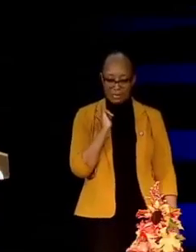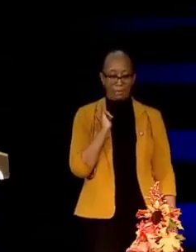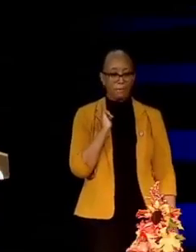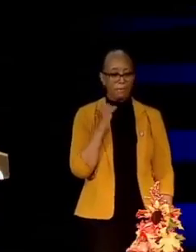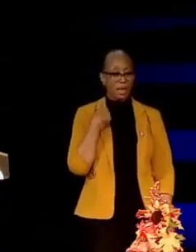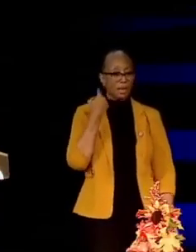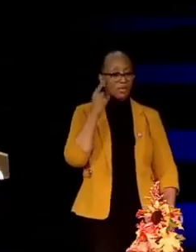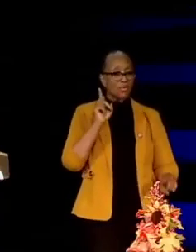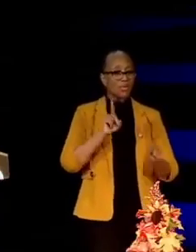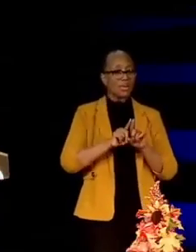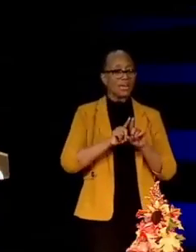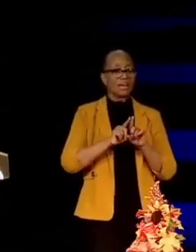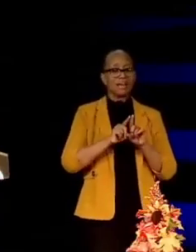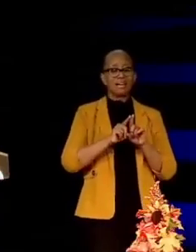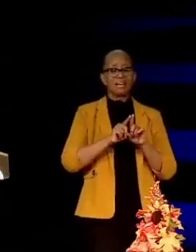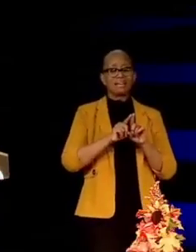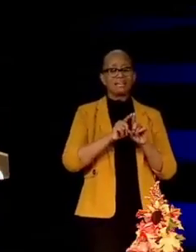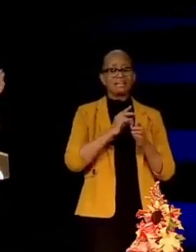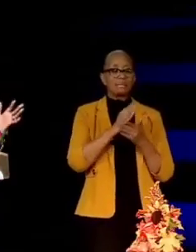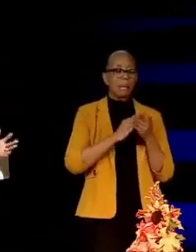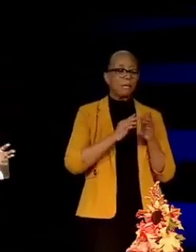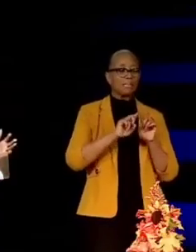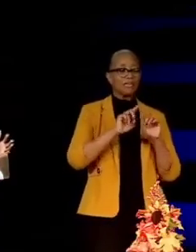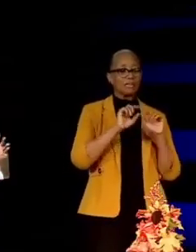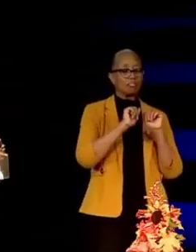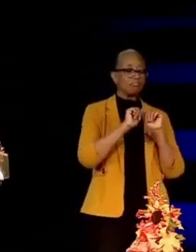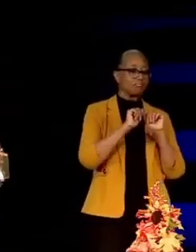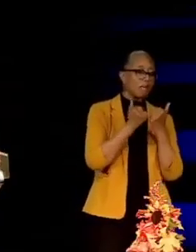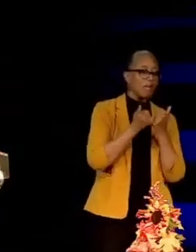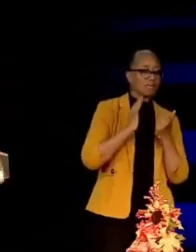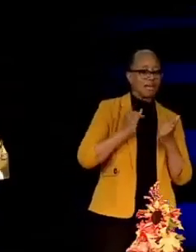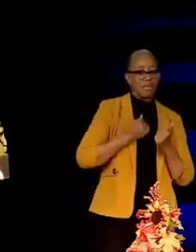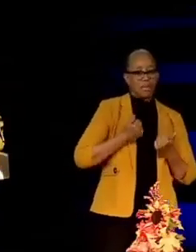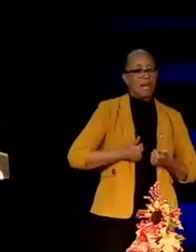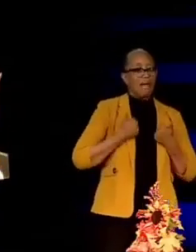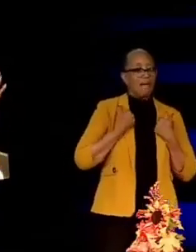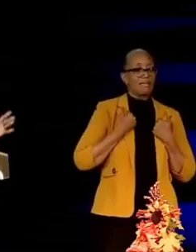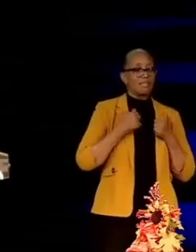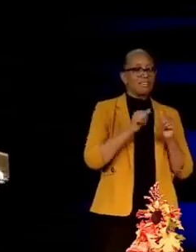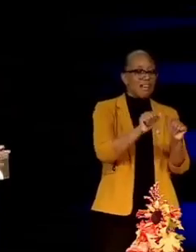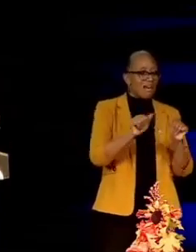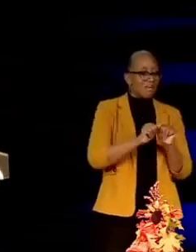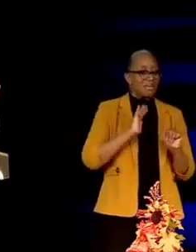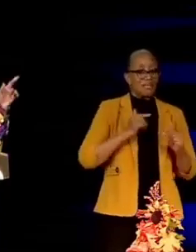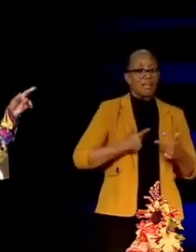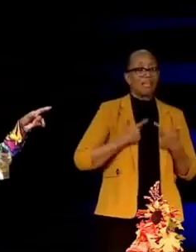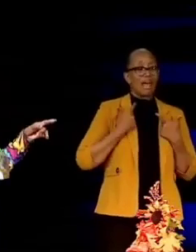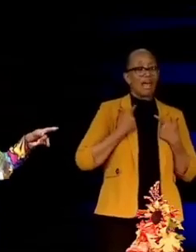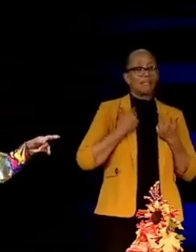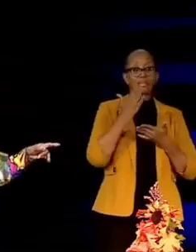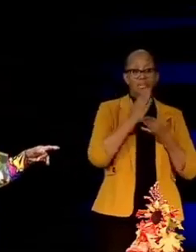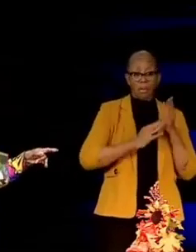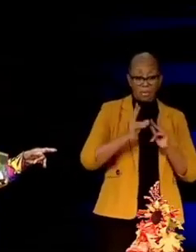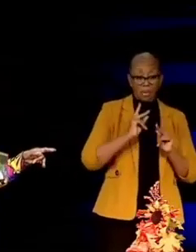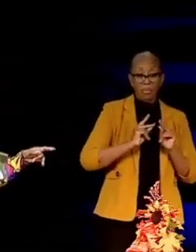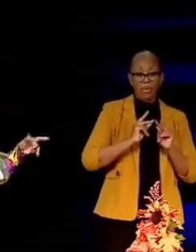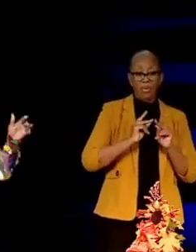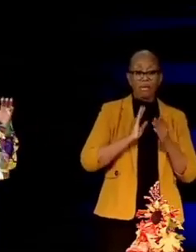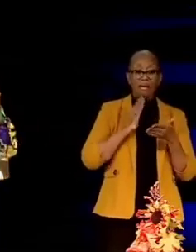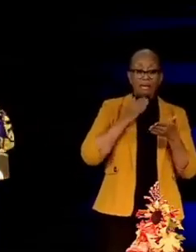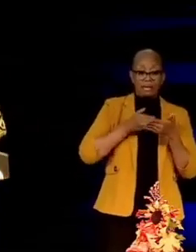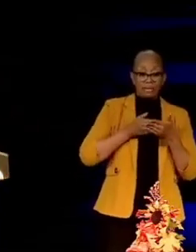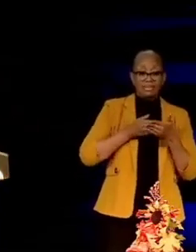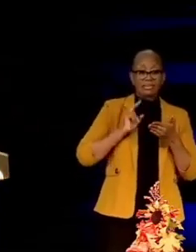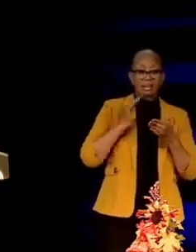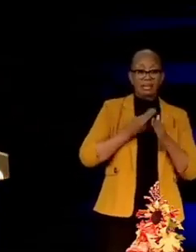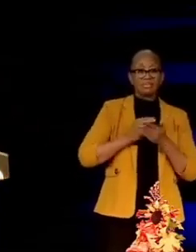life, of our lives, when we've been in warfare against the evils of this world and people, we